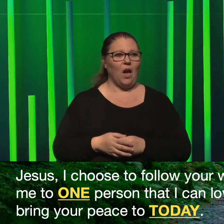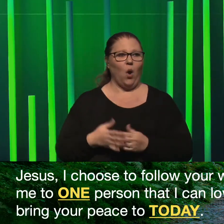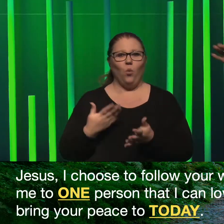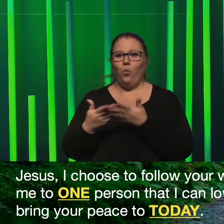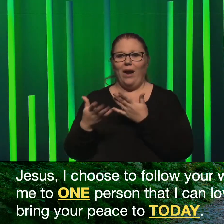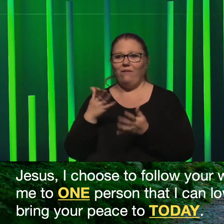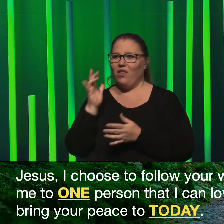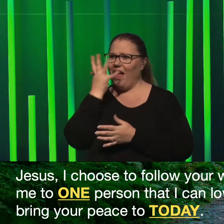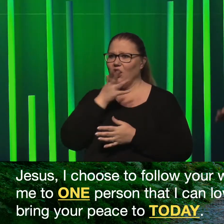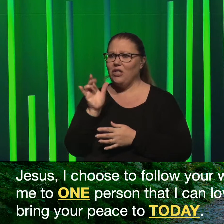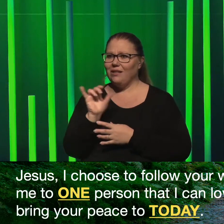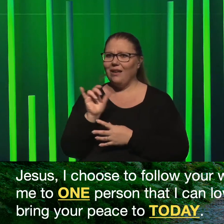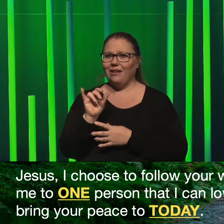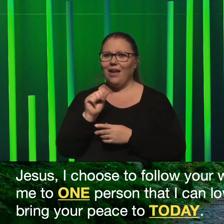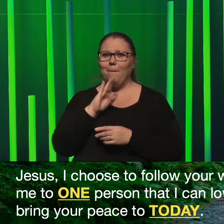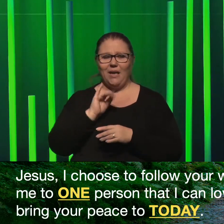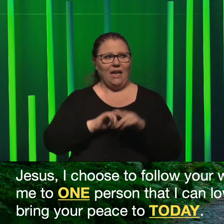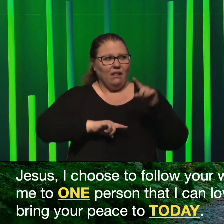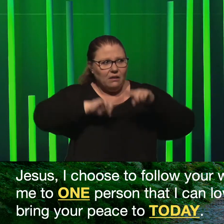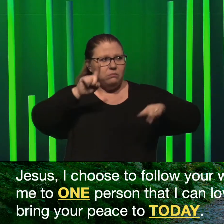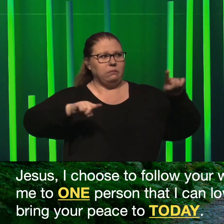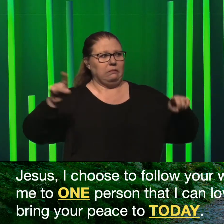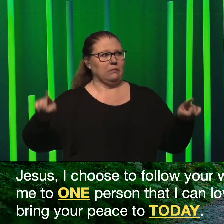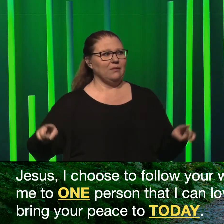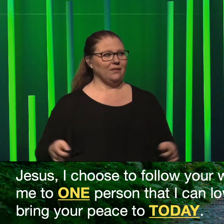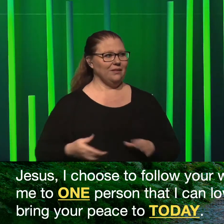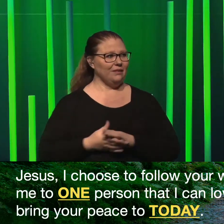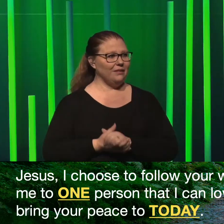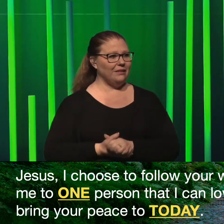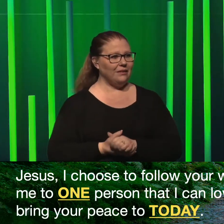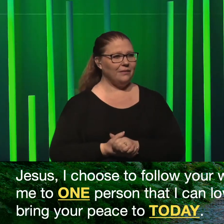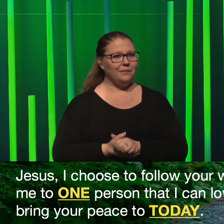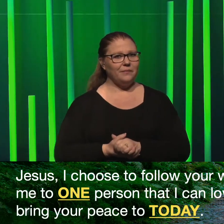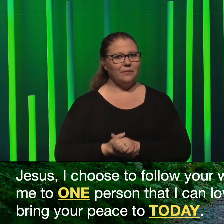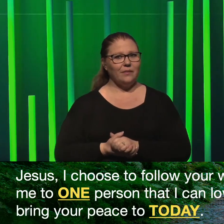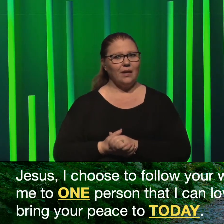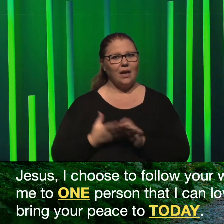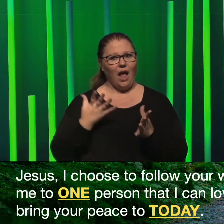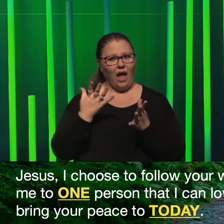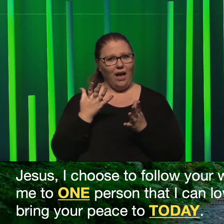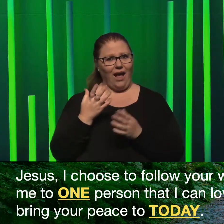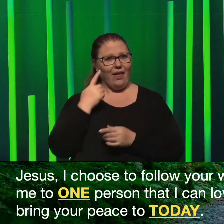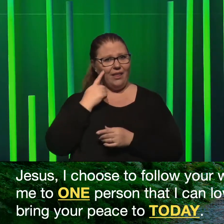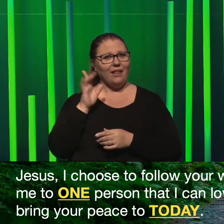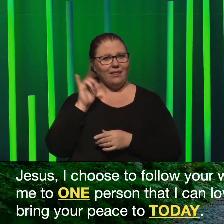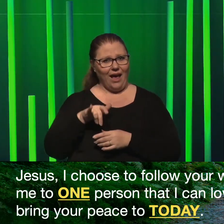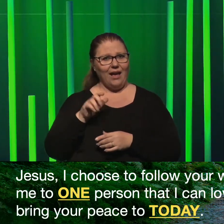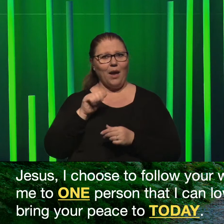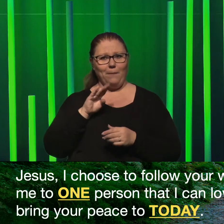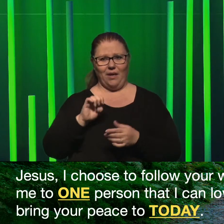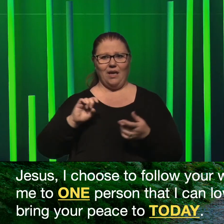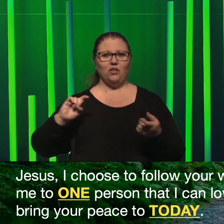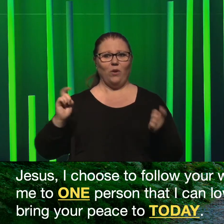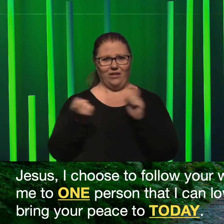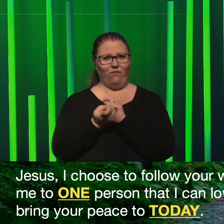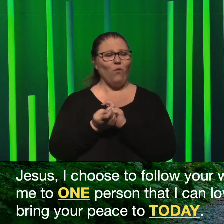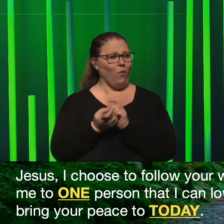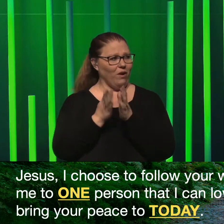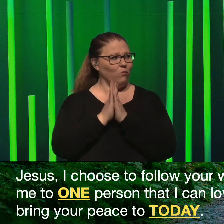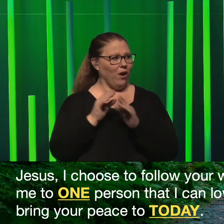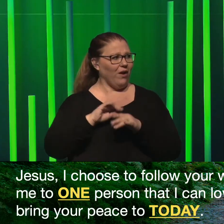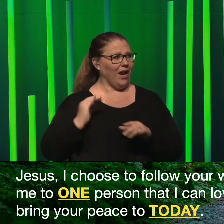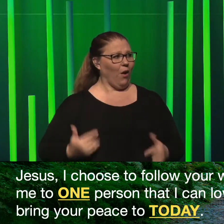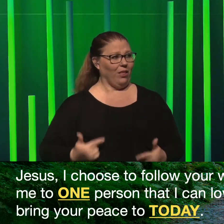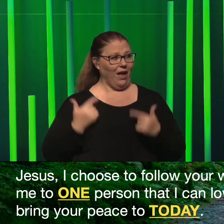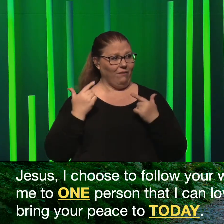Whatever that looks like, it can be very, very different. But I just think this could be a transformative prayer in our lives because it's